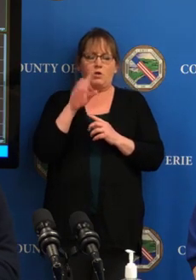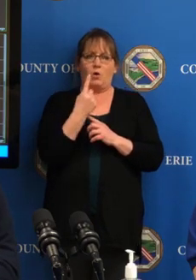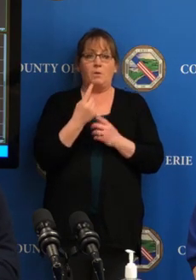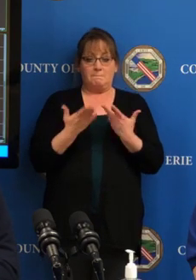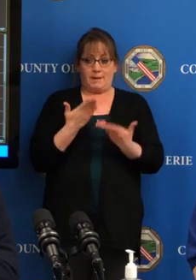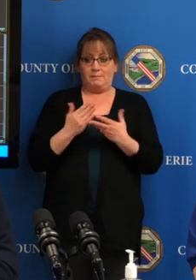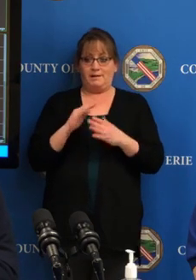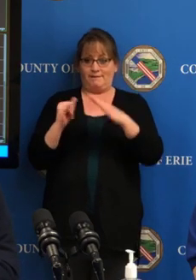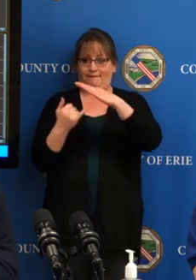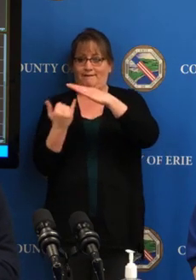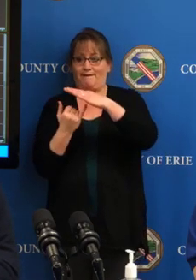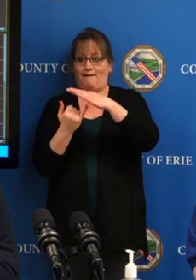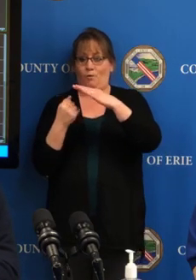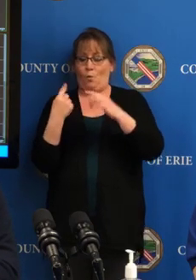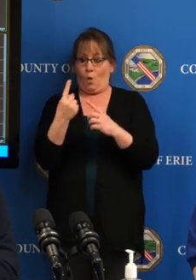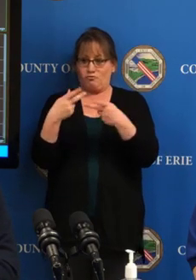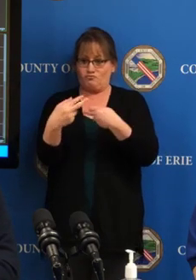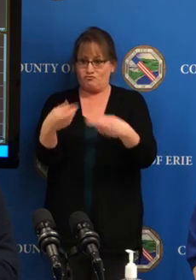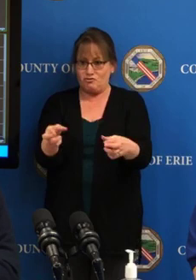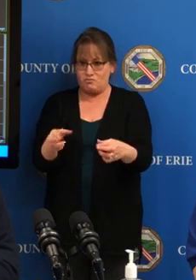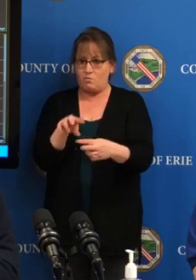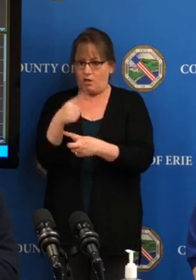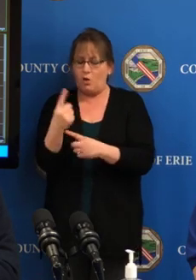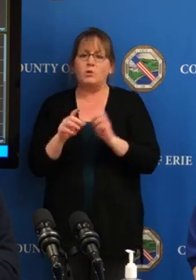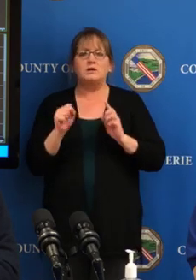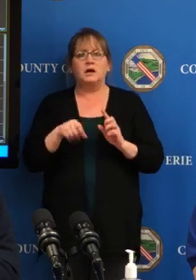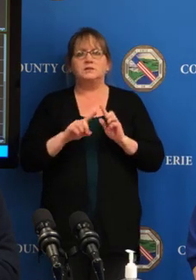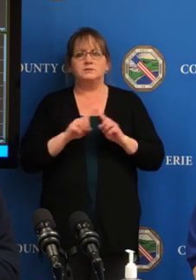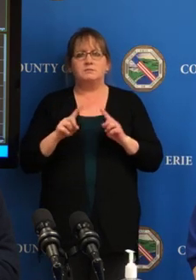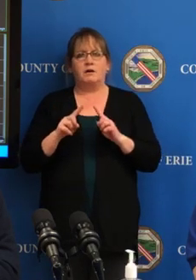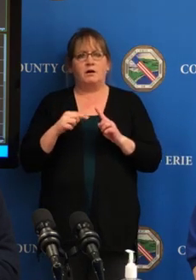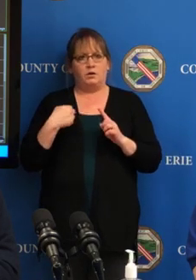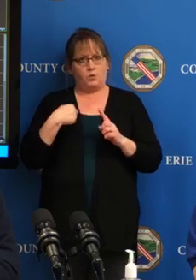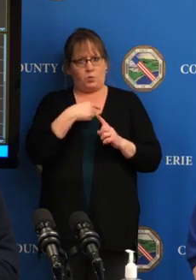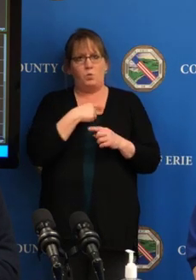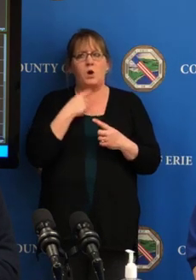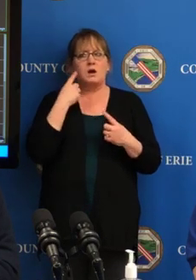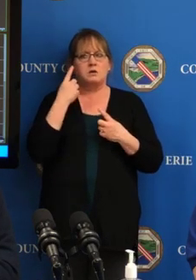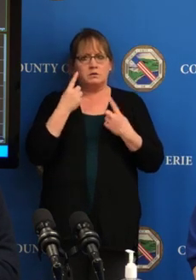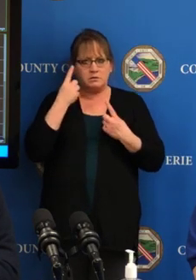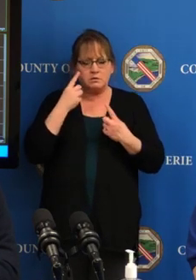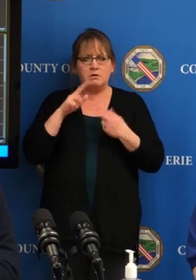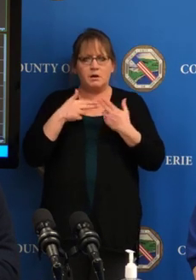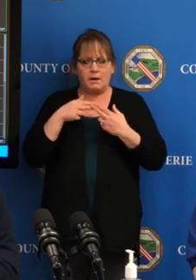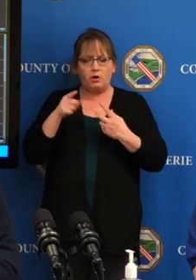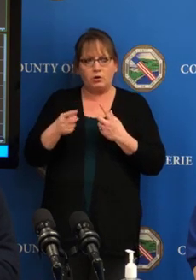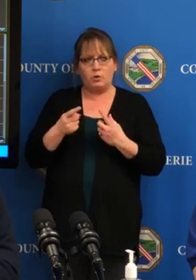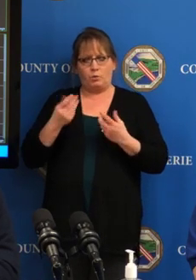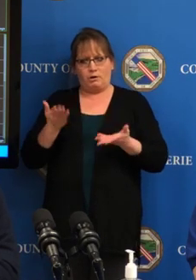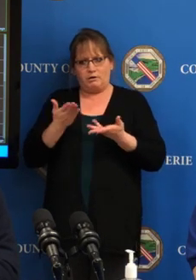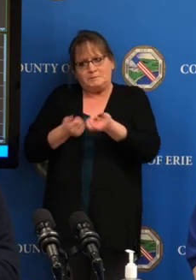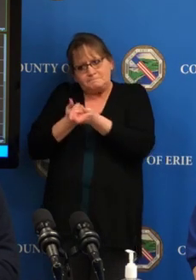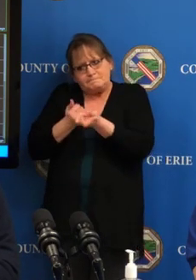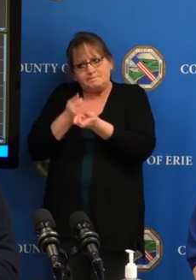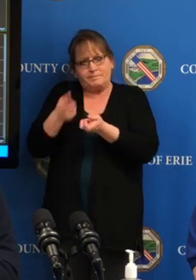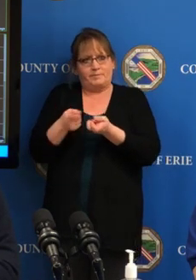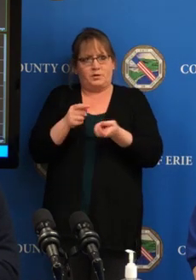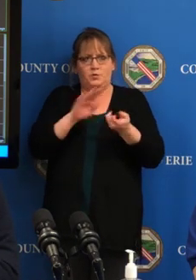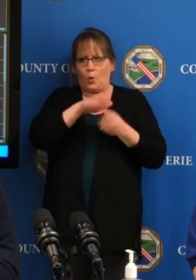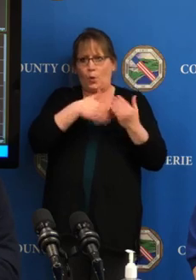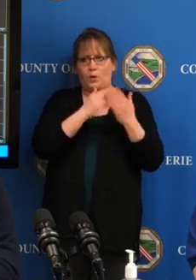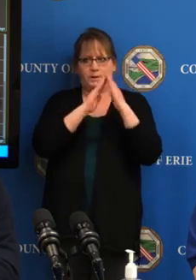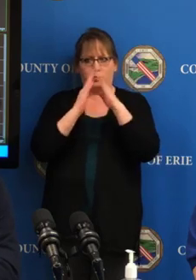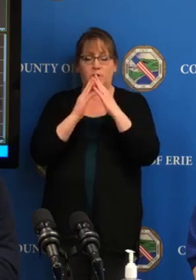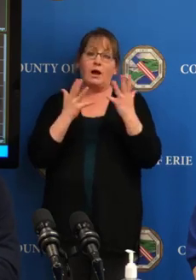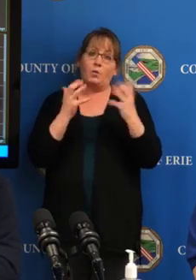room from the rest of your family or others, but we don't want you to go through this alone. We want you to know we're here for you as a community, and what I really